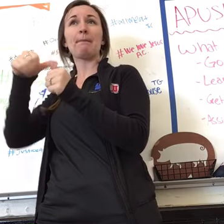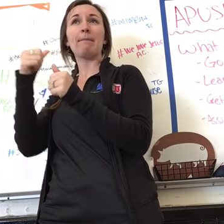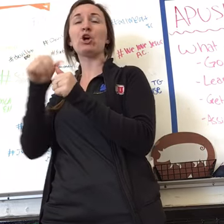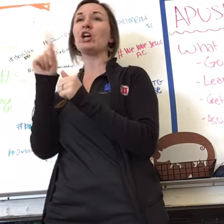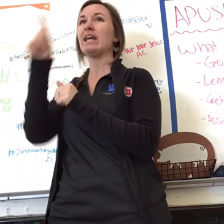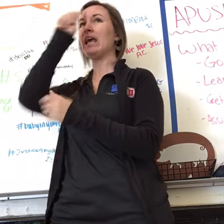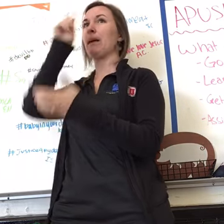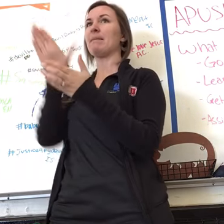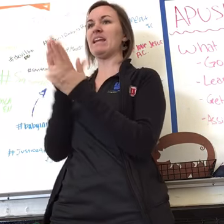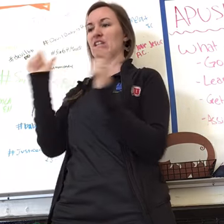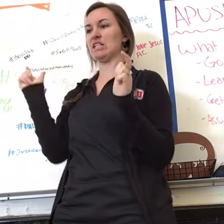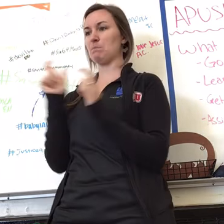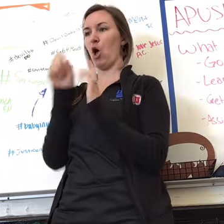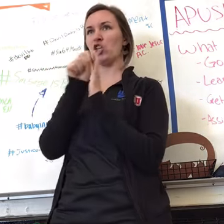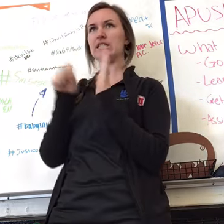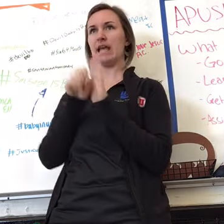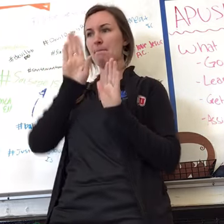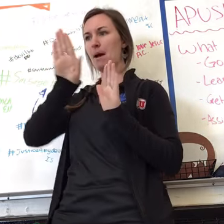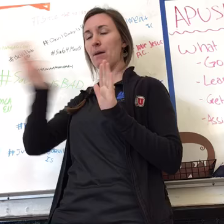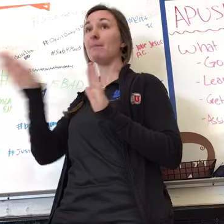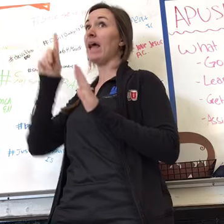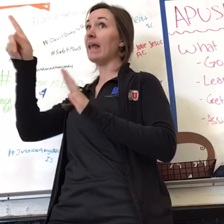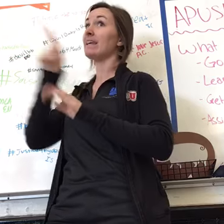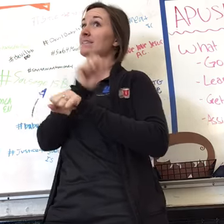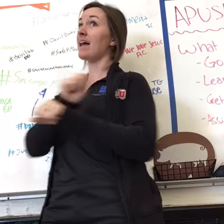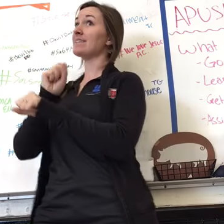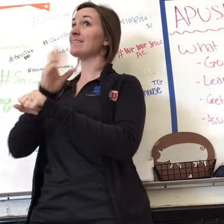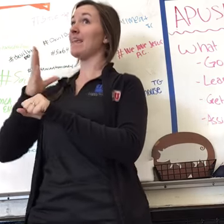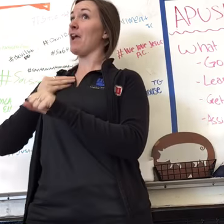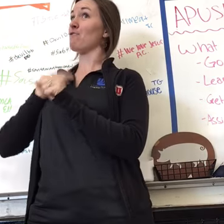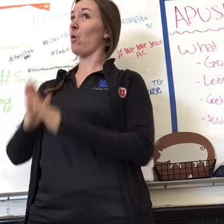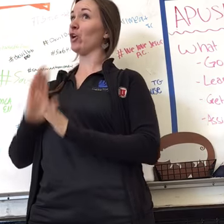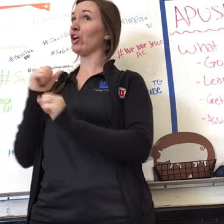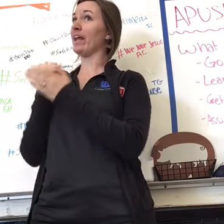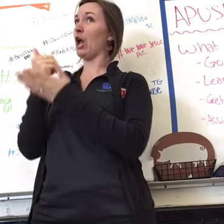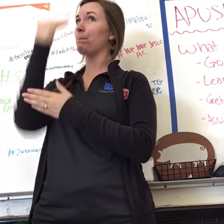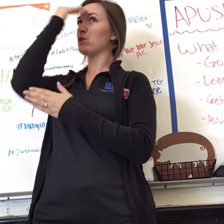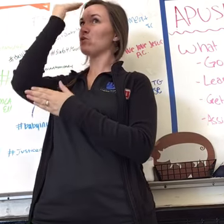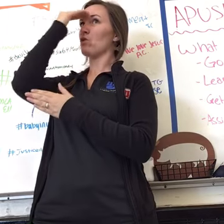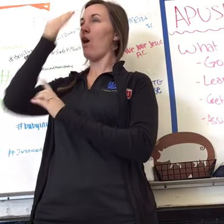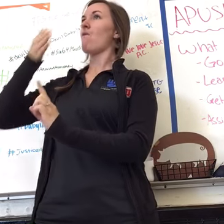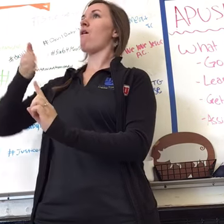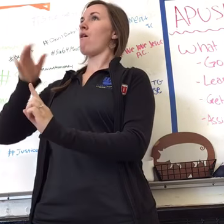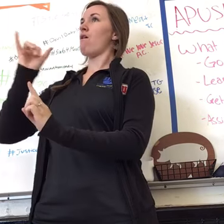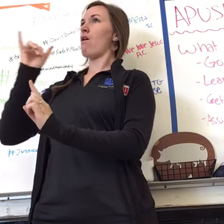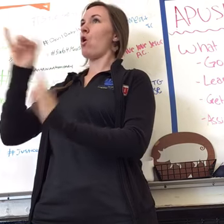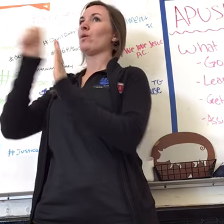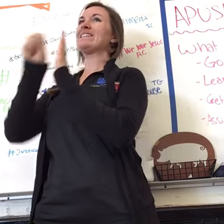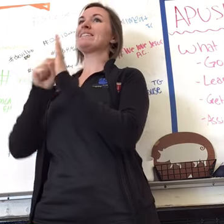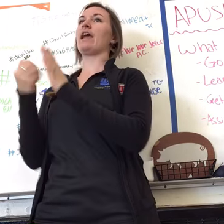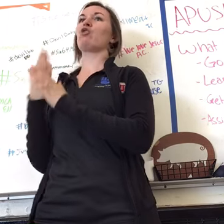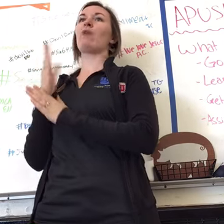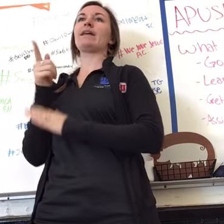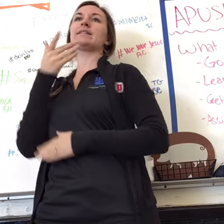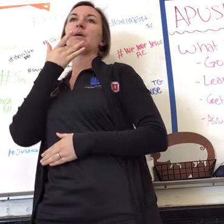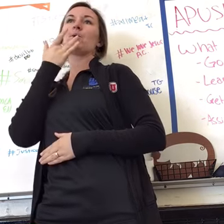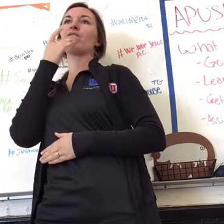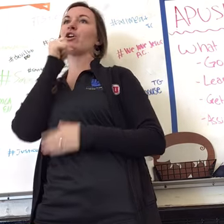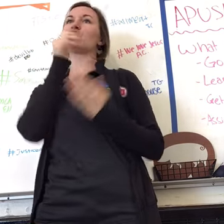town. Remember, he's a slave owner, so that's kind of a way that you can remember that he's a Democratic Republican, states' rights. But he does sometimes